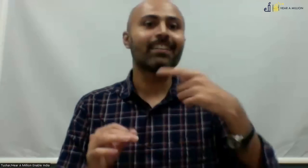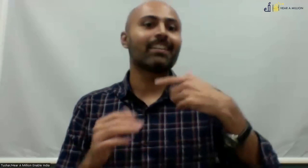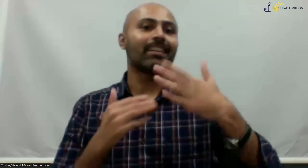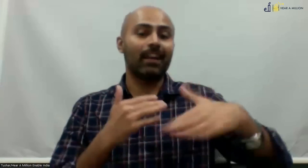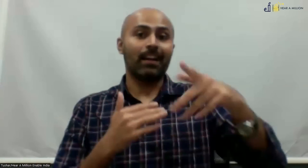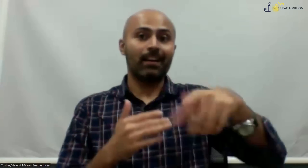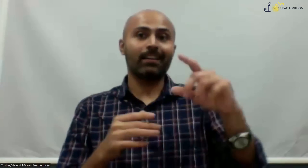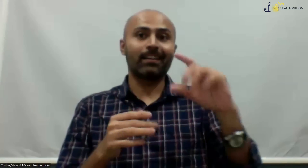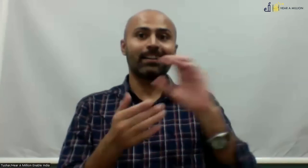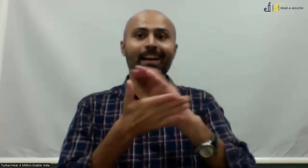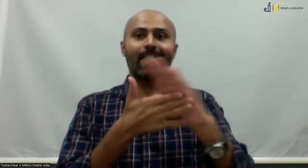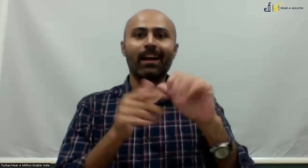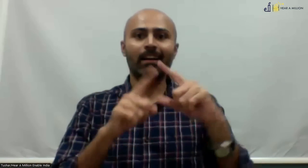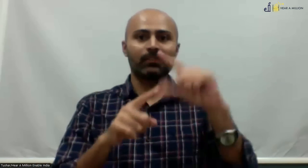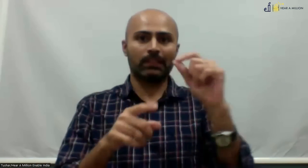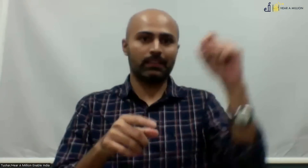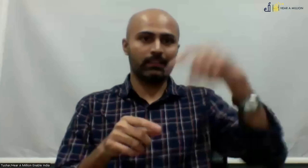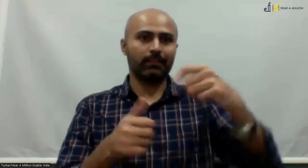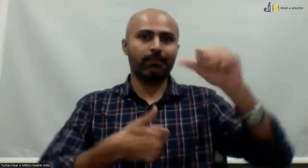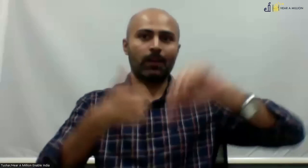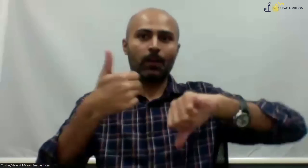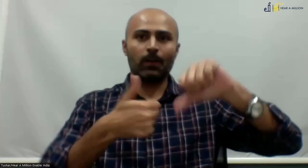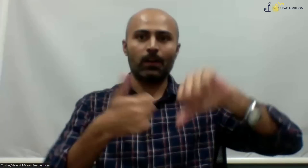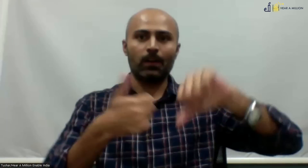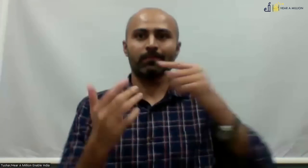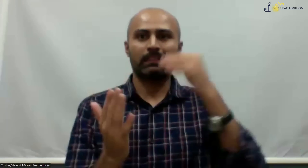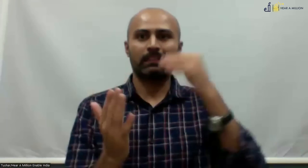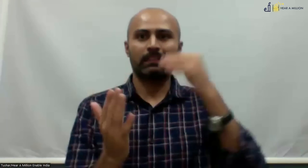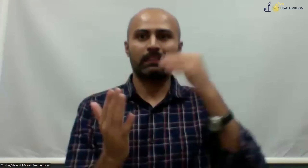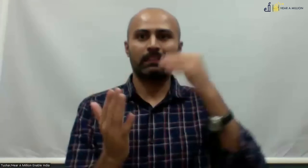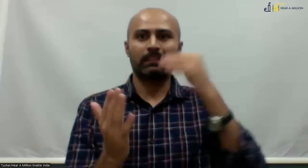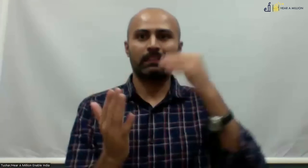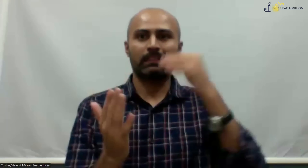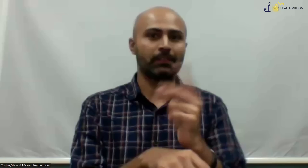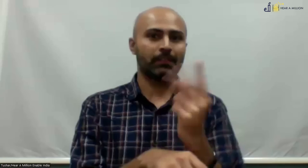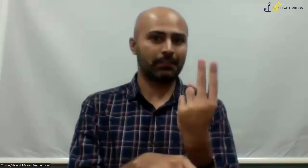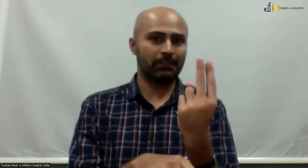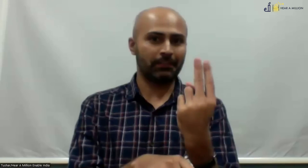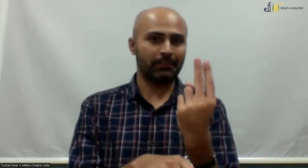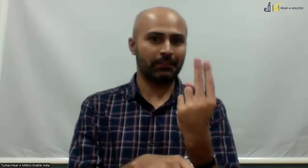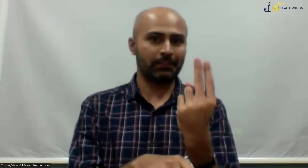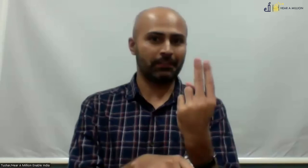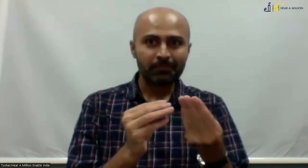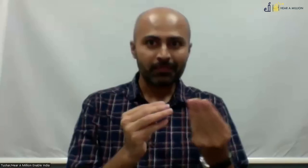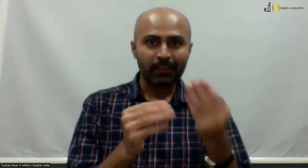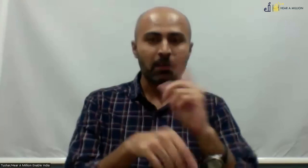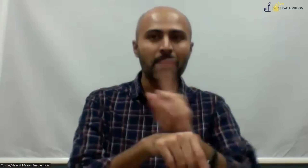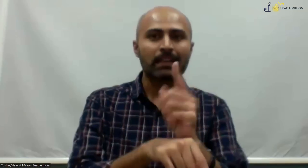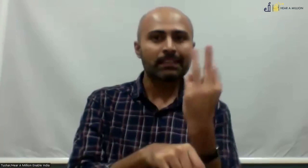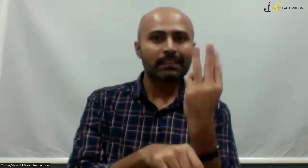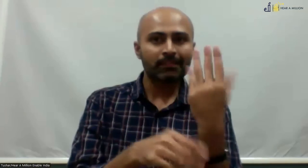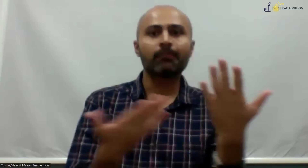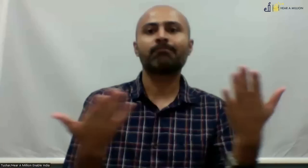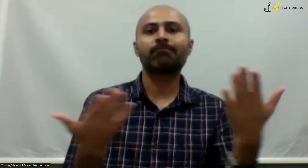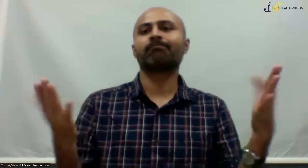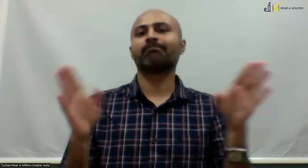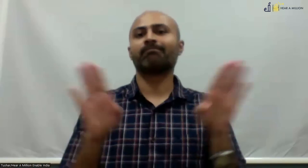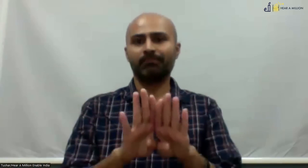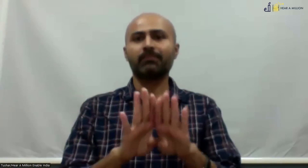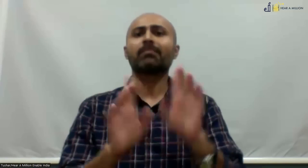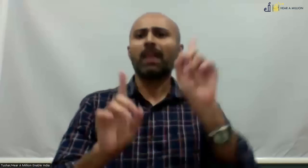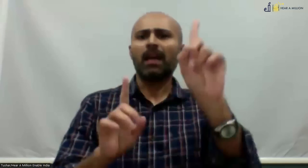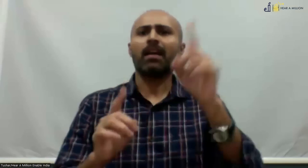took the responsibility of ensuring we had all the people. And our last request will be,